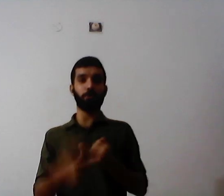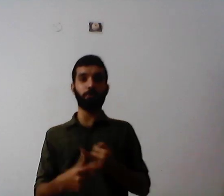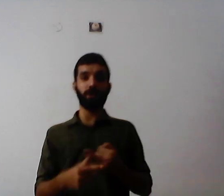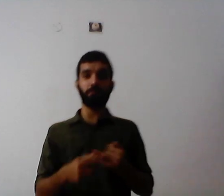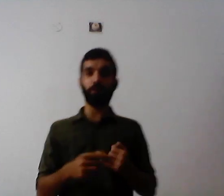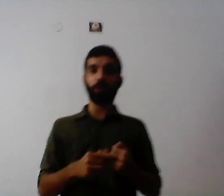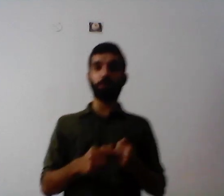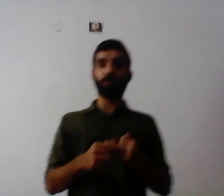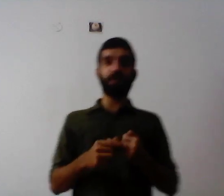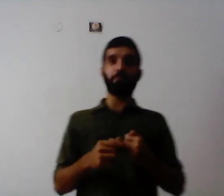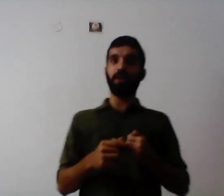non-polar molecules, they mean?